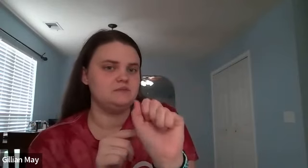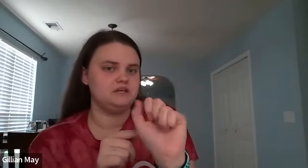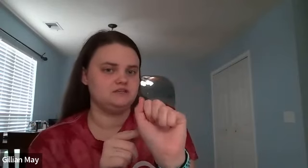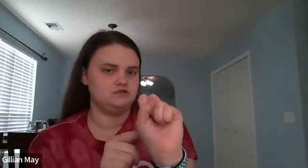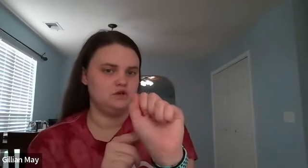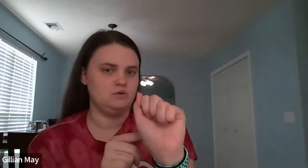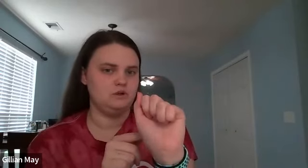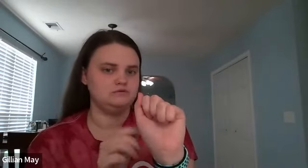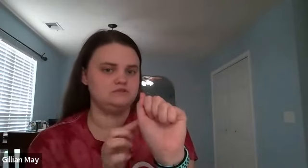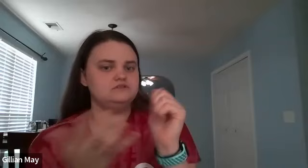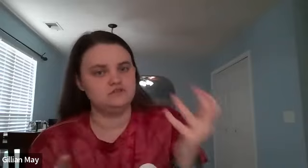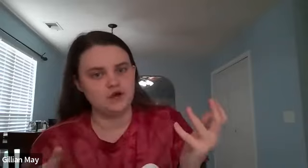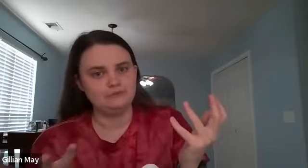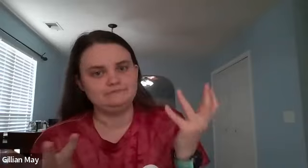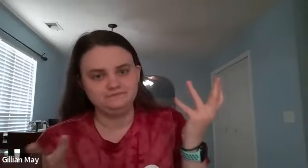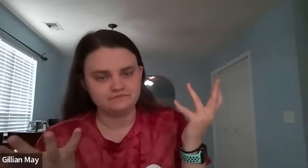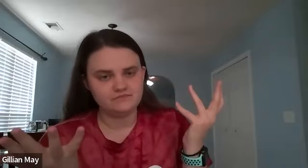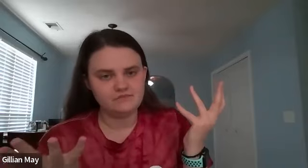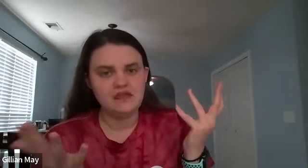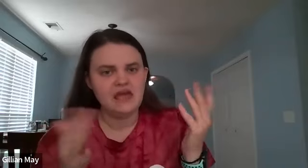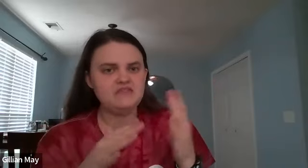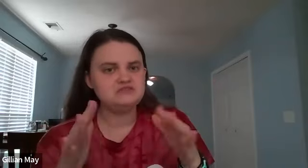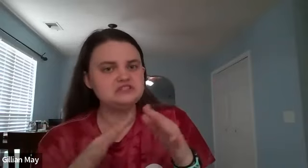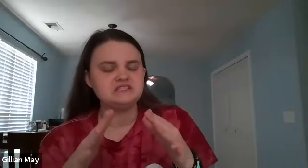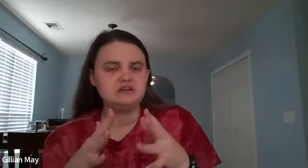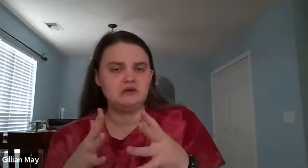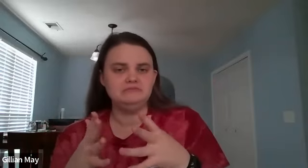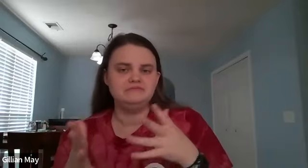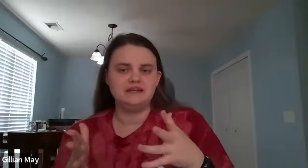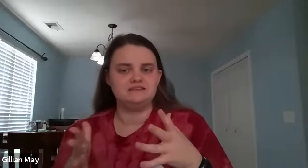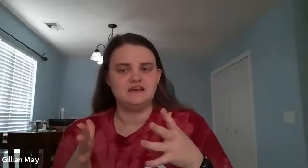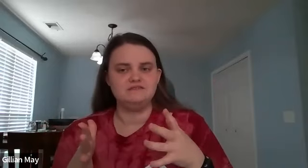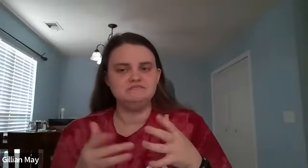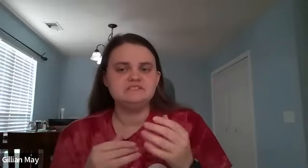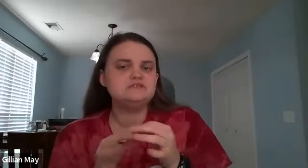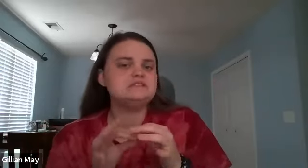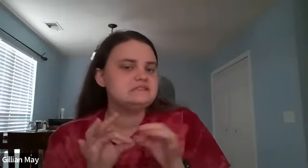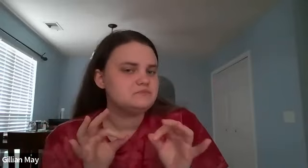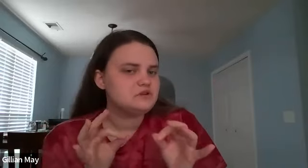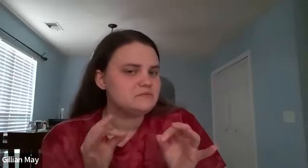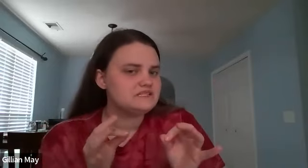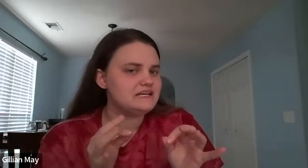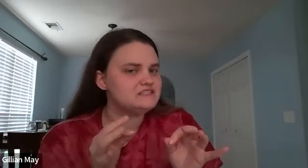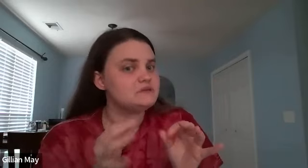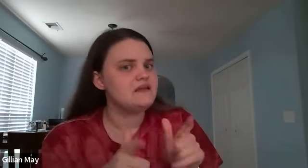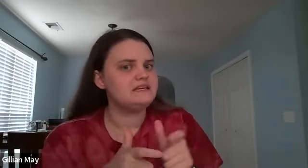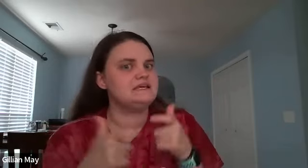because they're so close. So, and those are just, like I said, those simple little mistakes. So it's not like it's like